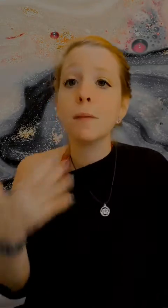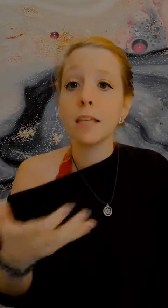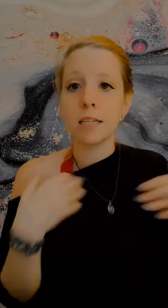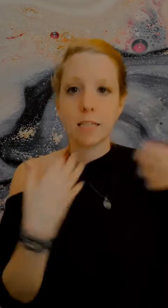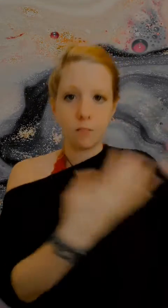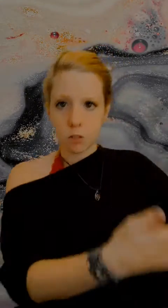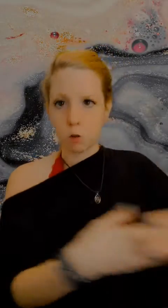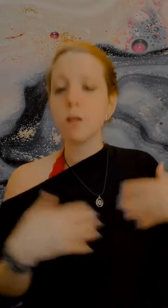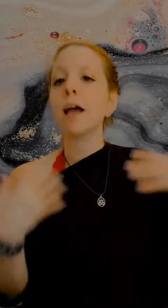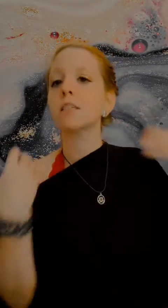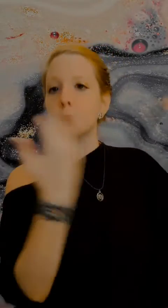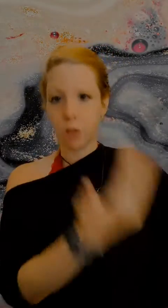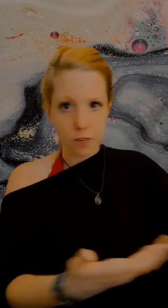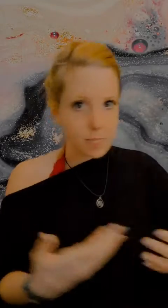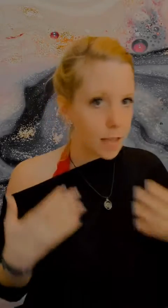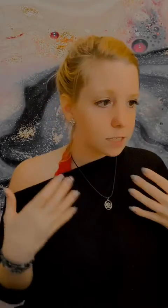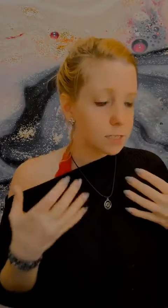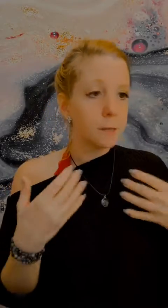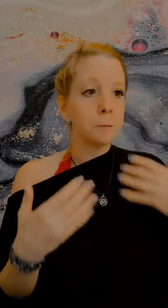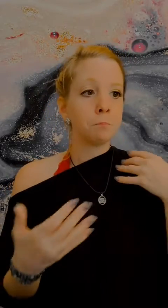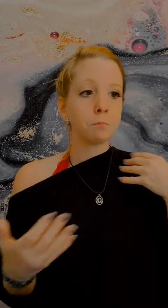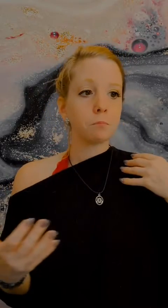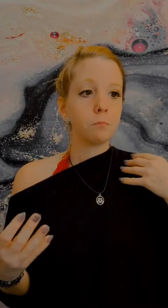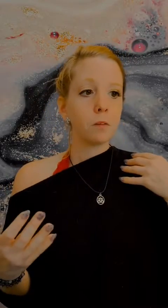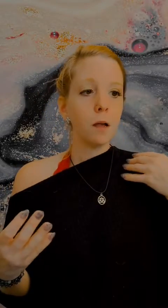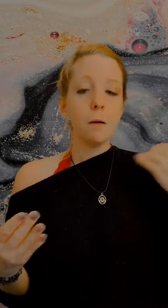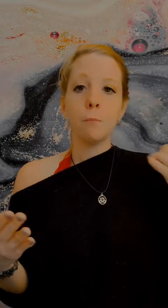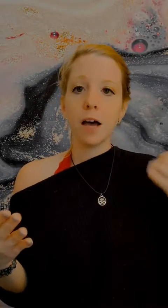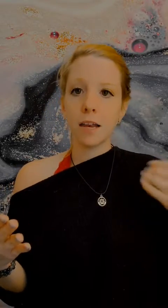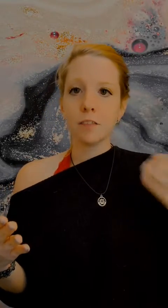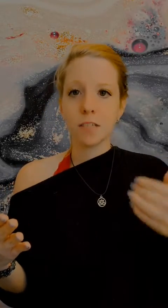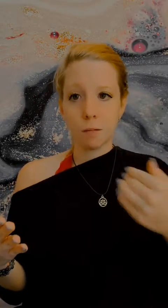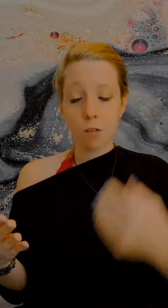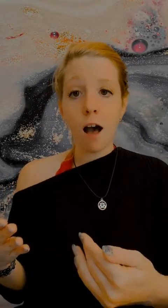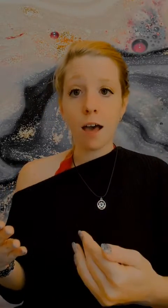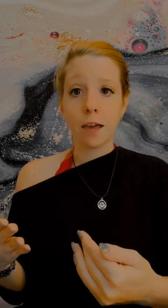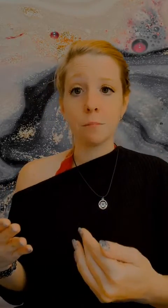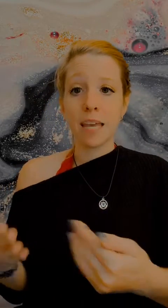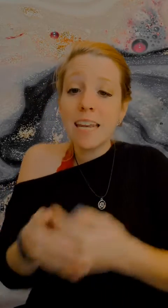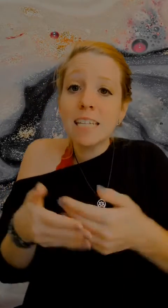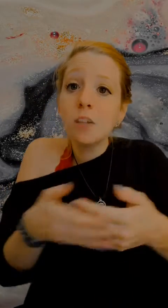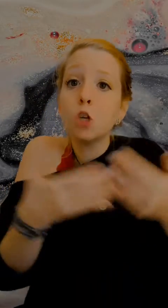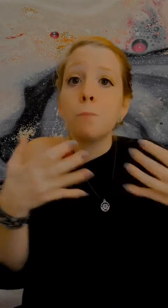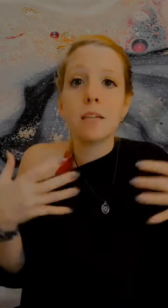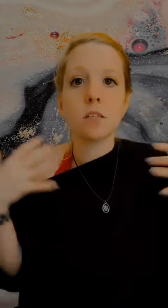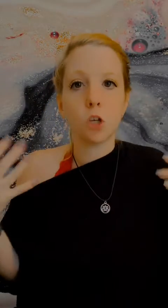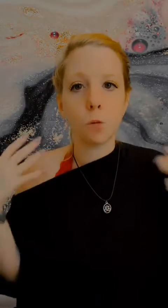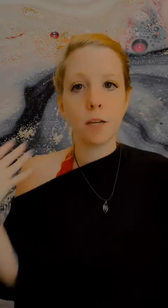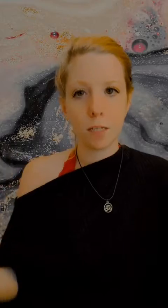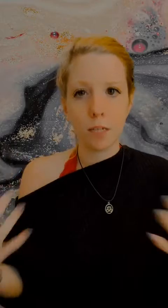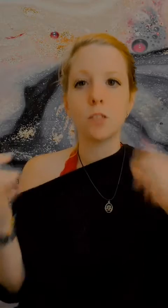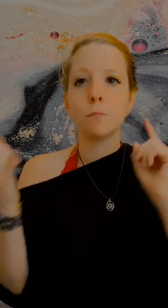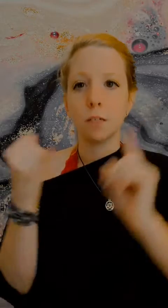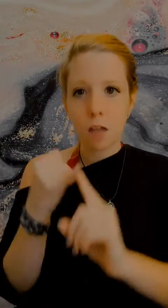responsibility to give us our orgasm or give us sex. But at the same time, it is a basic human need to be